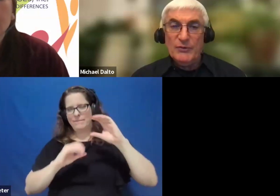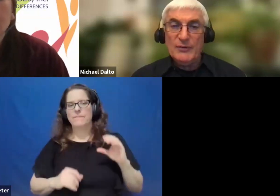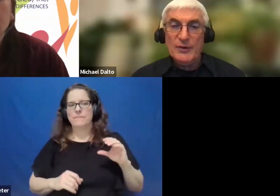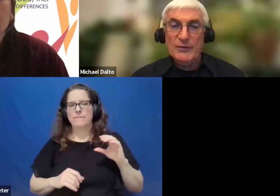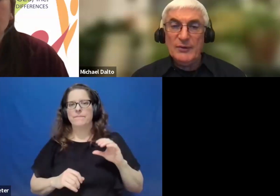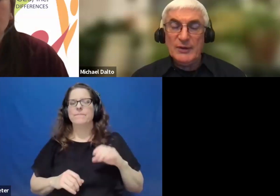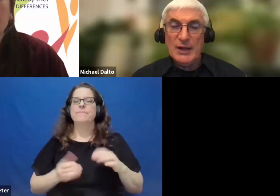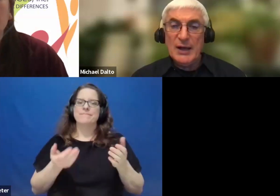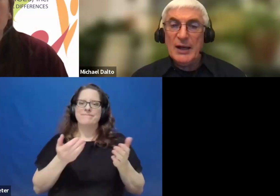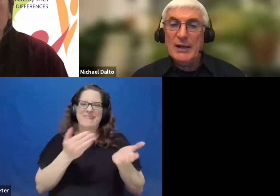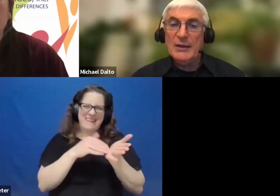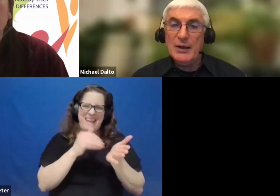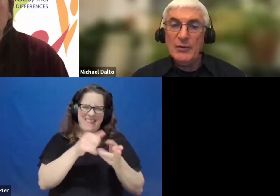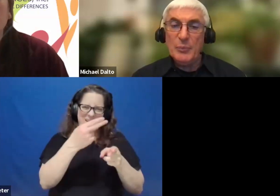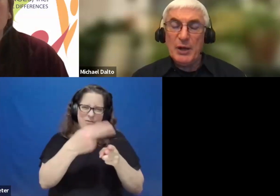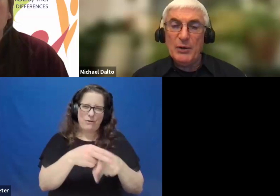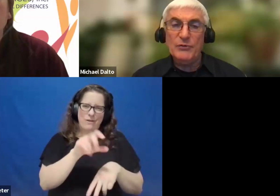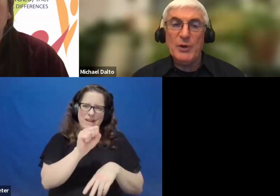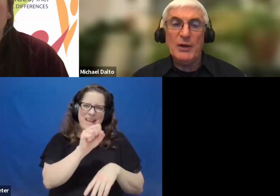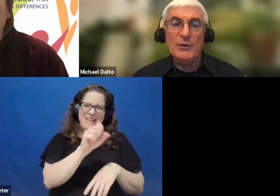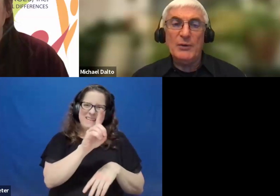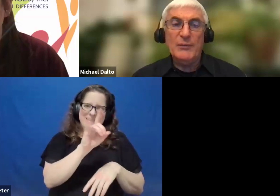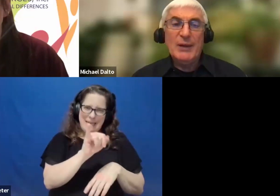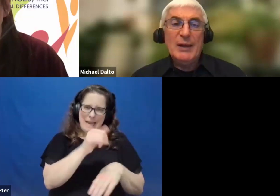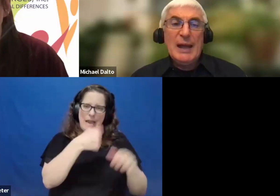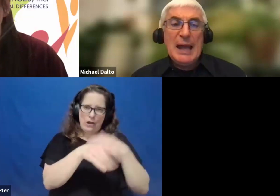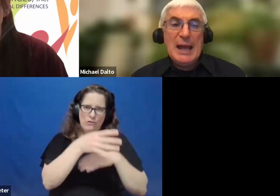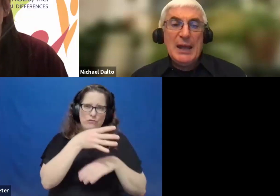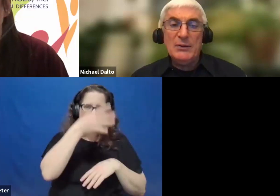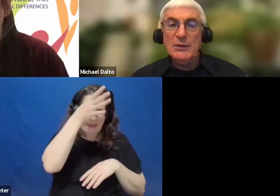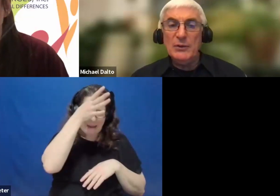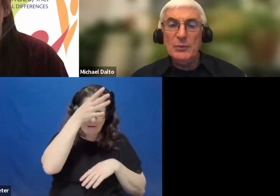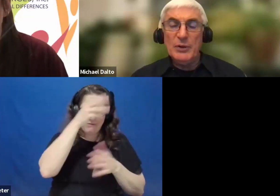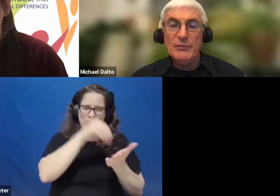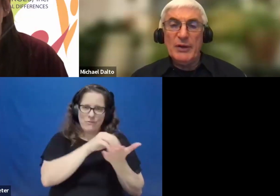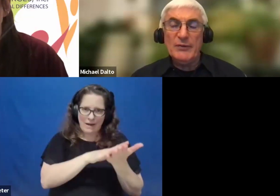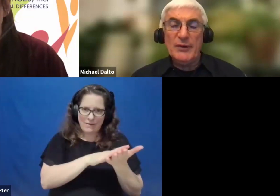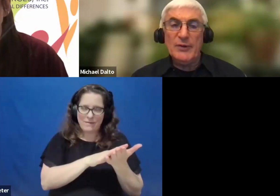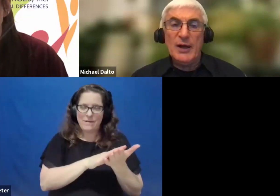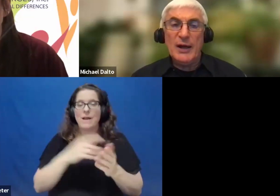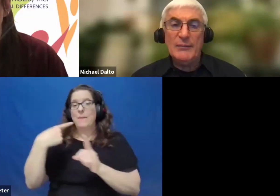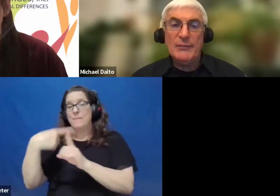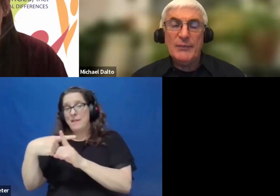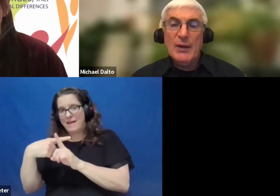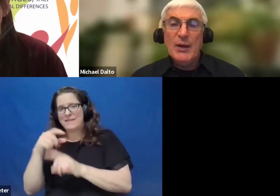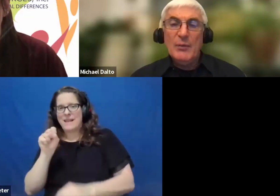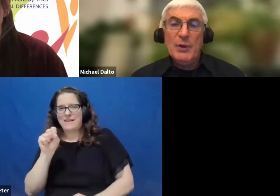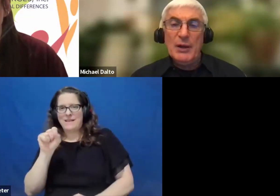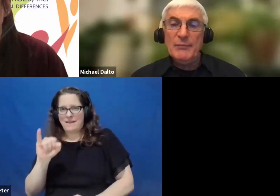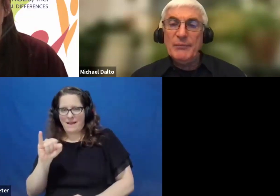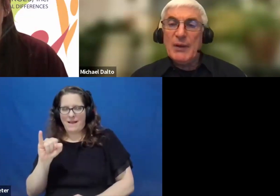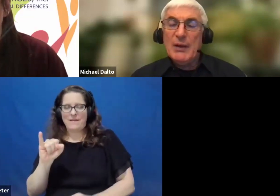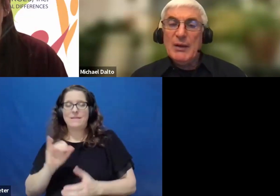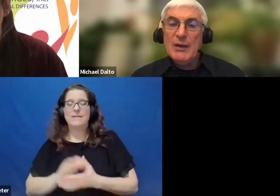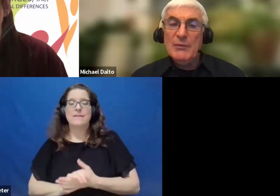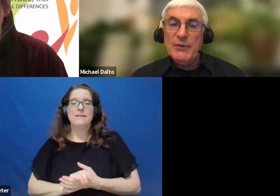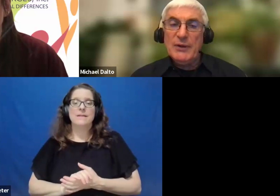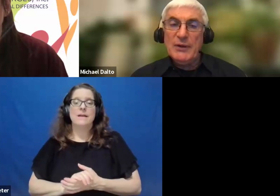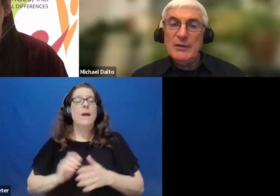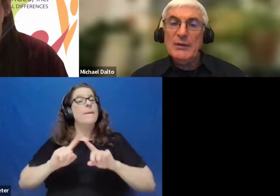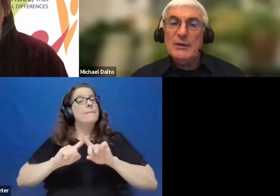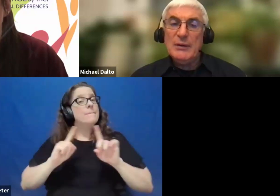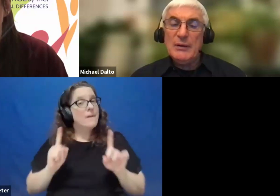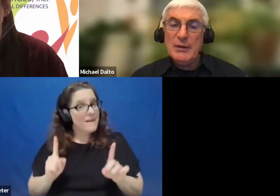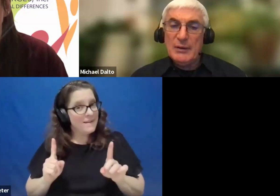also known as SSDI on the parent's record, and a little bit of SSI. But if